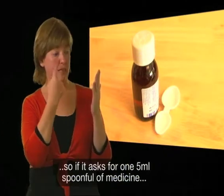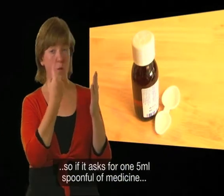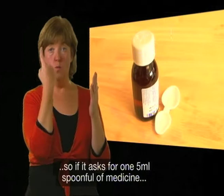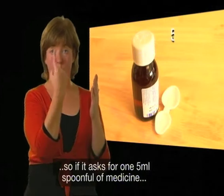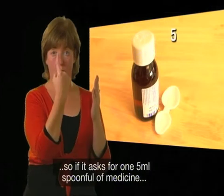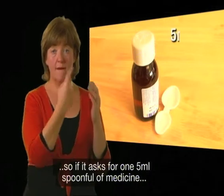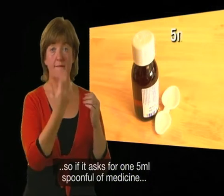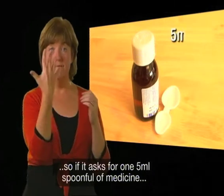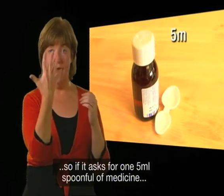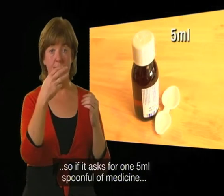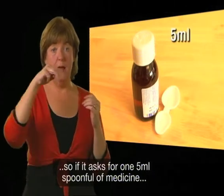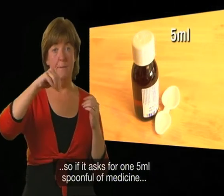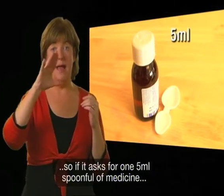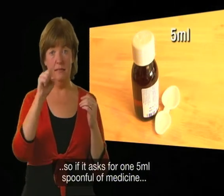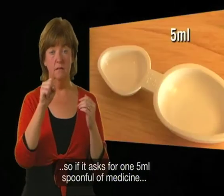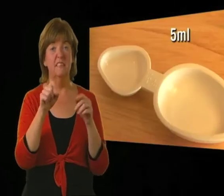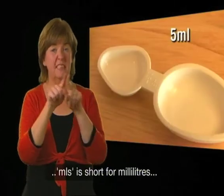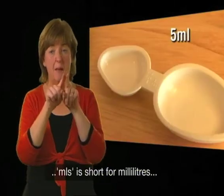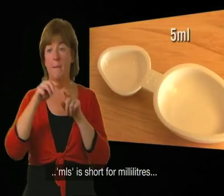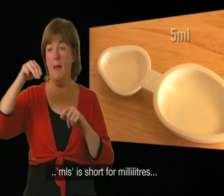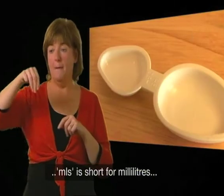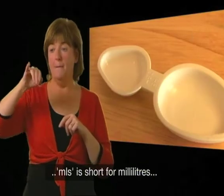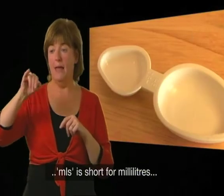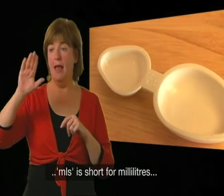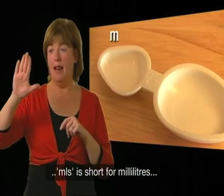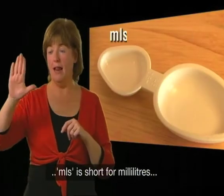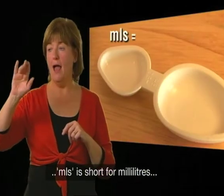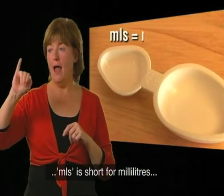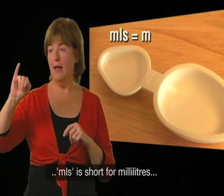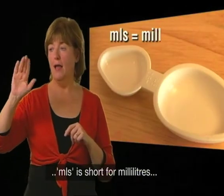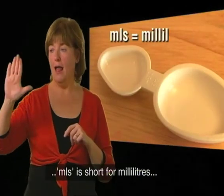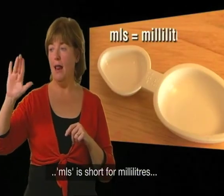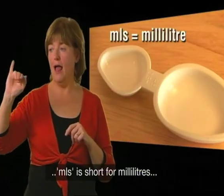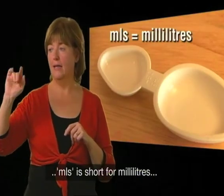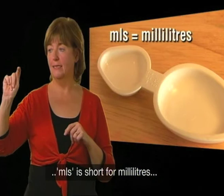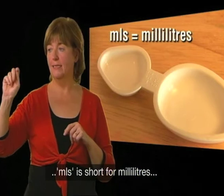for one 5 mm spoonful of medicine, mils is short for millilitres.